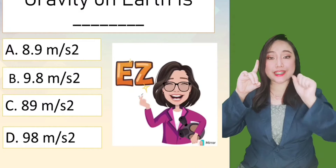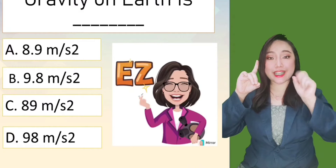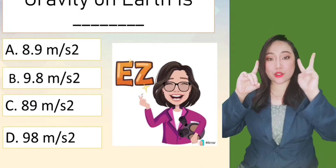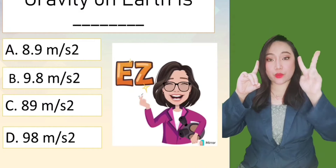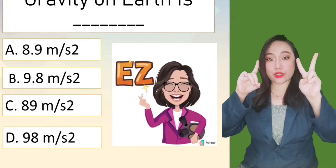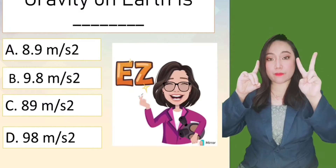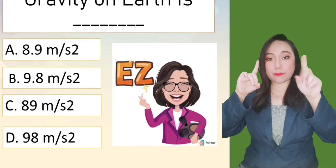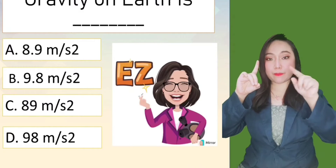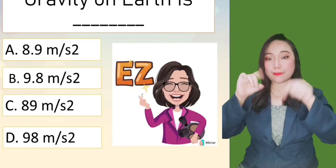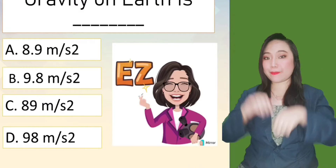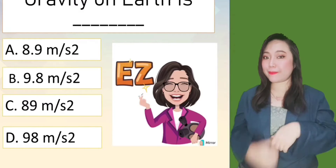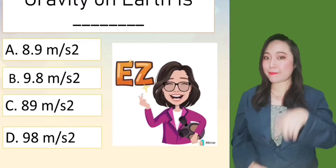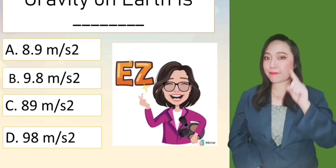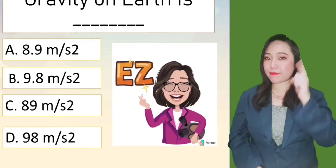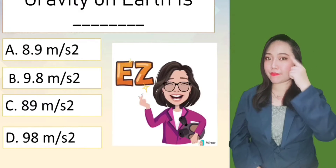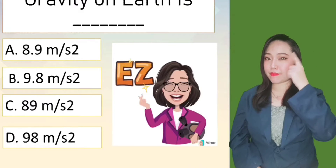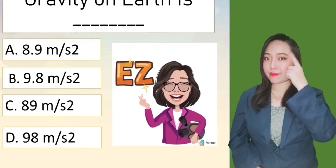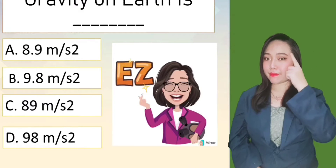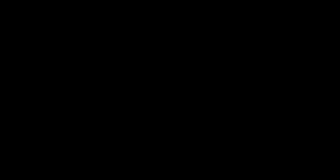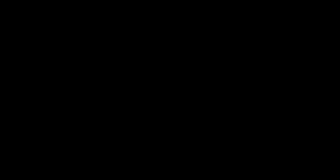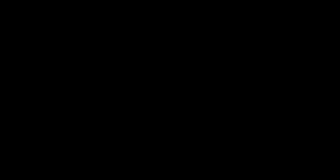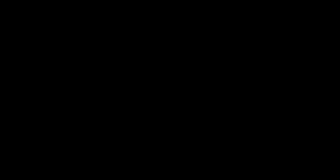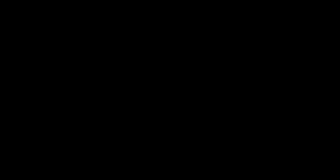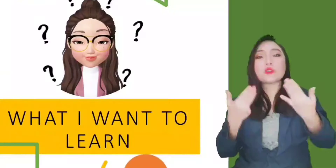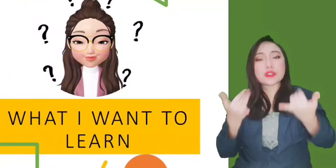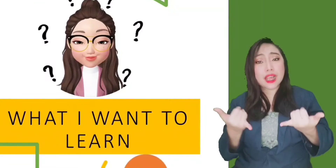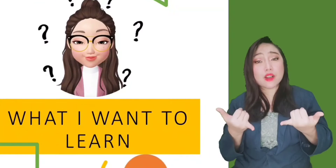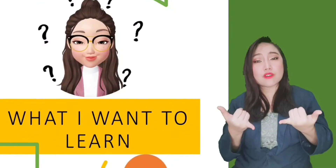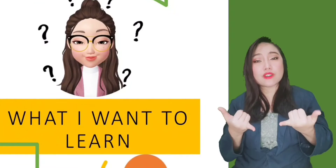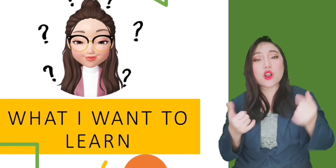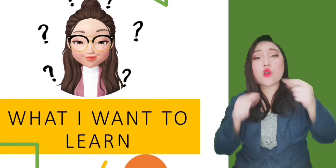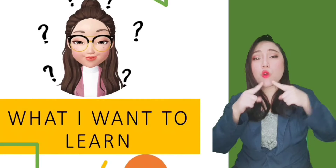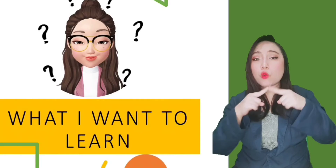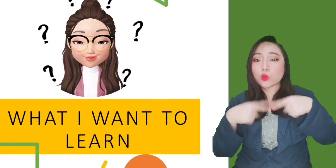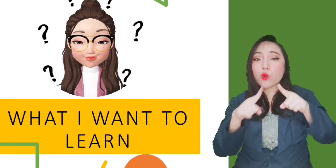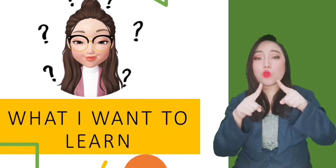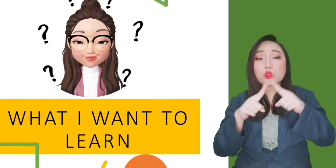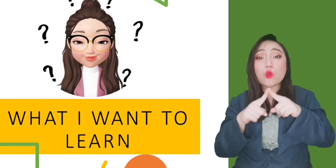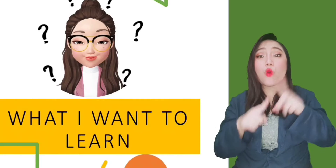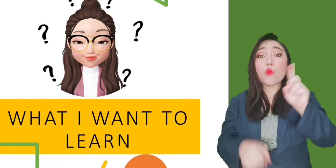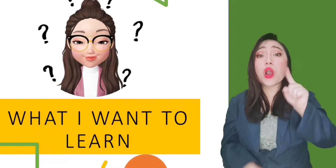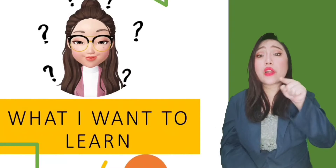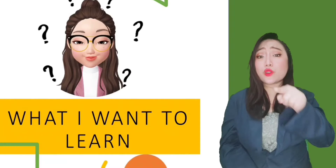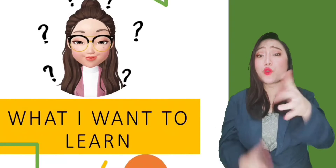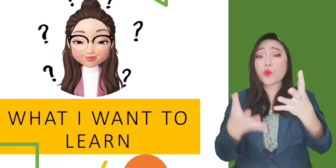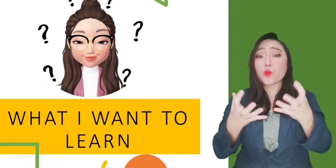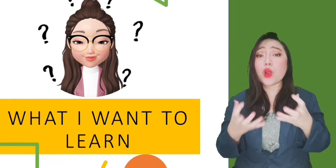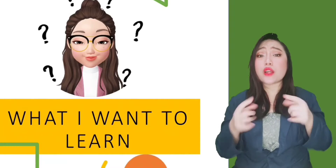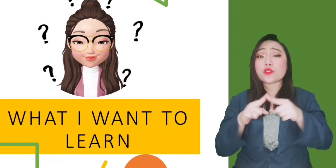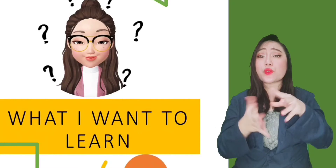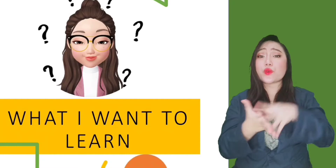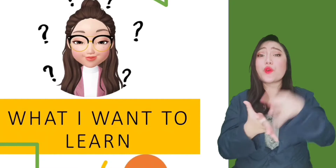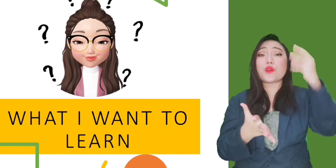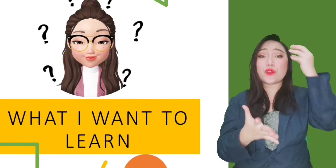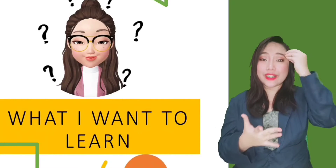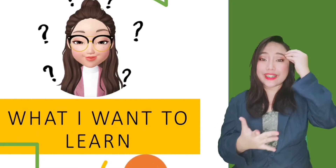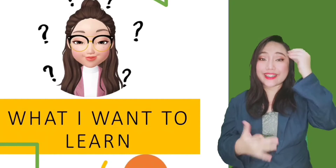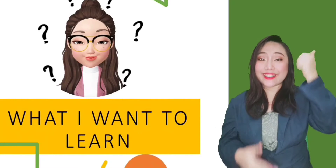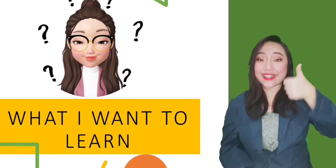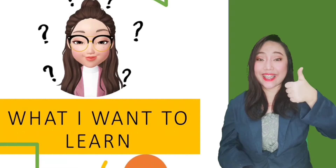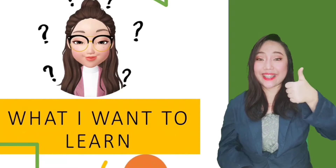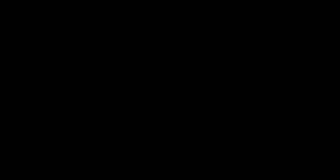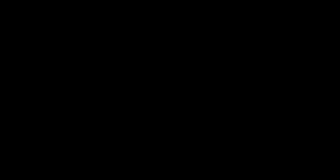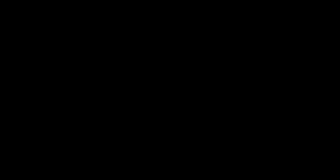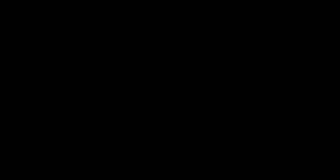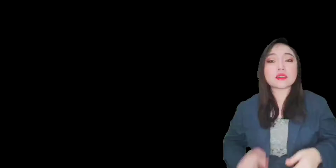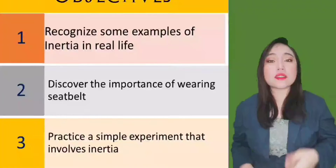98 meter per second squared. Think. Now, let's go to what you want to